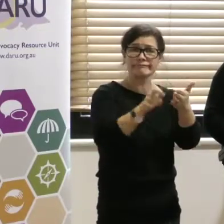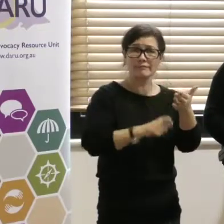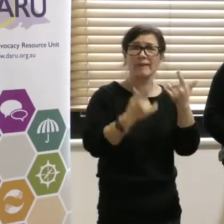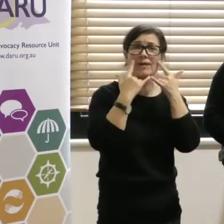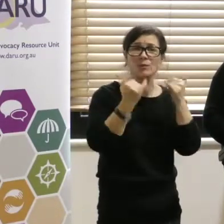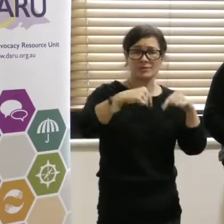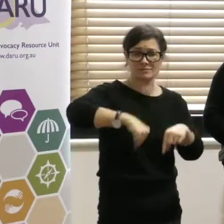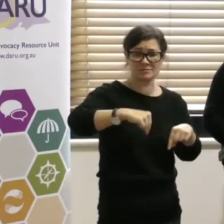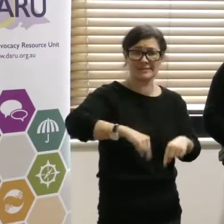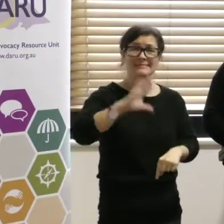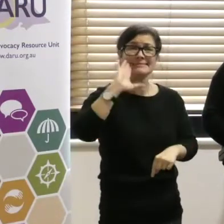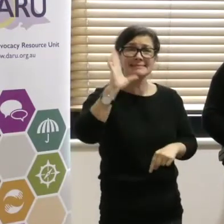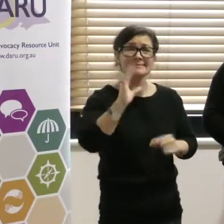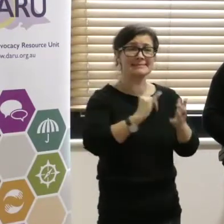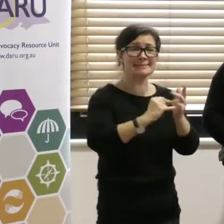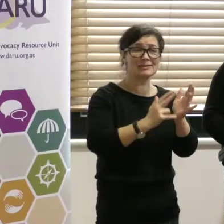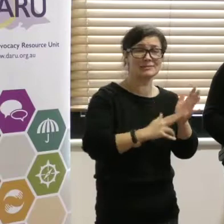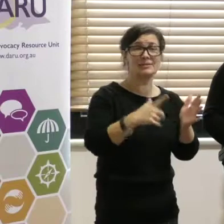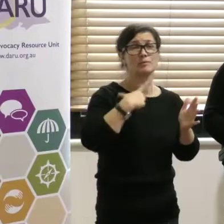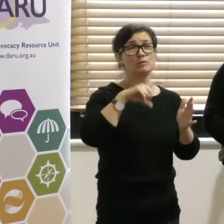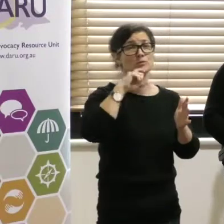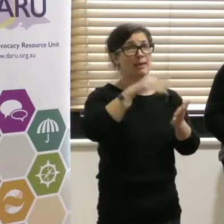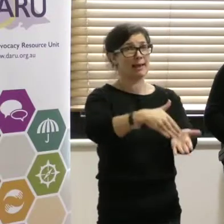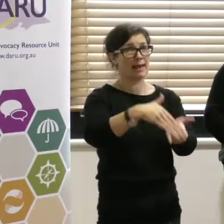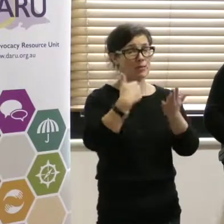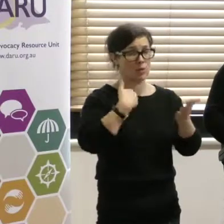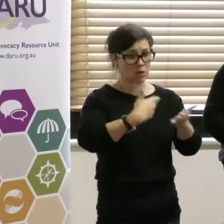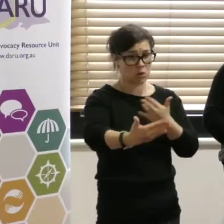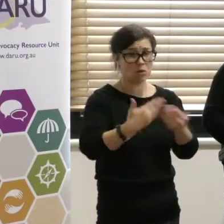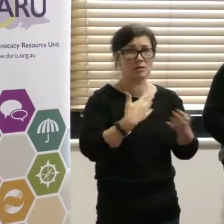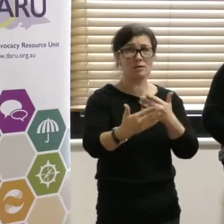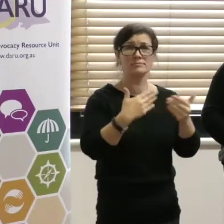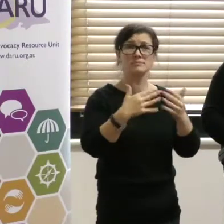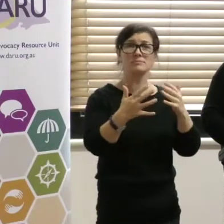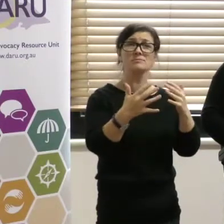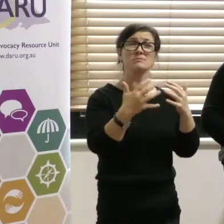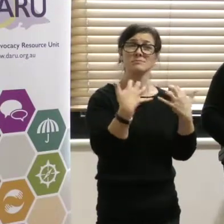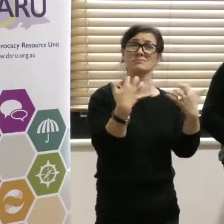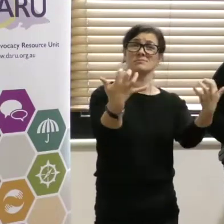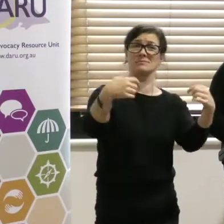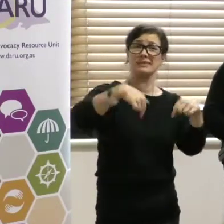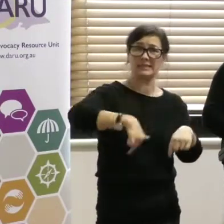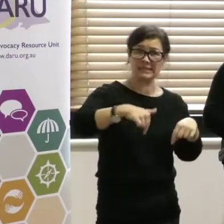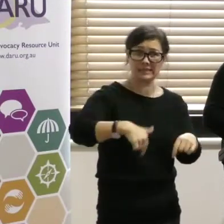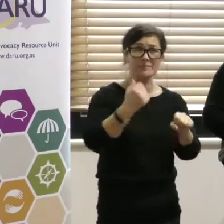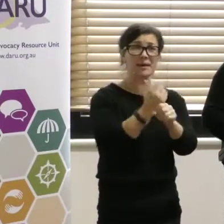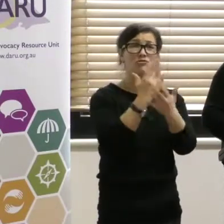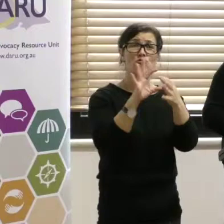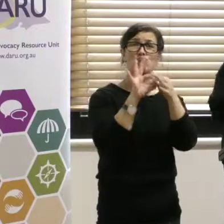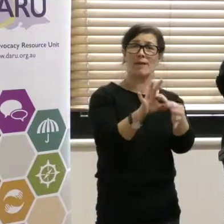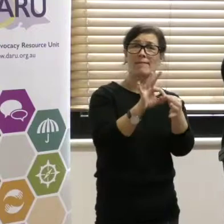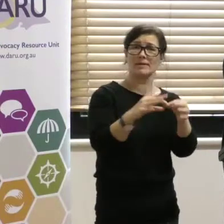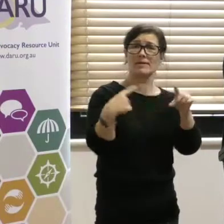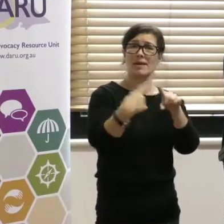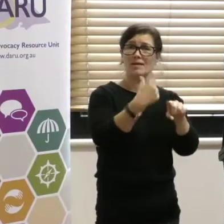out, they're really helpful for us when we organise these forums. We want to make sure these forums are as relevant as possible. So please fill them out